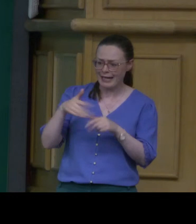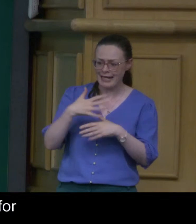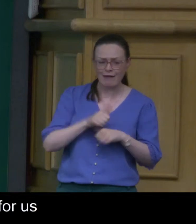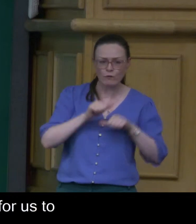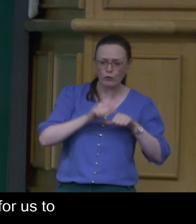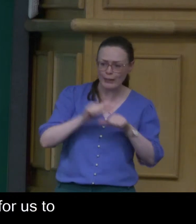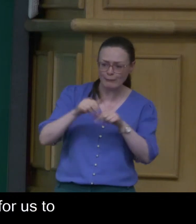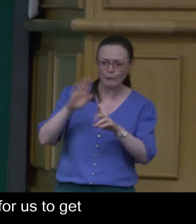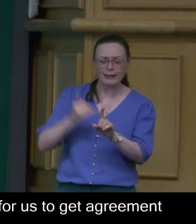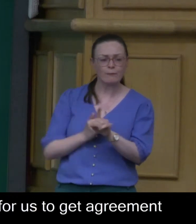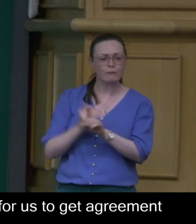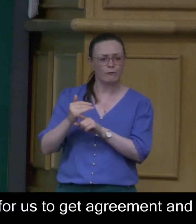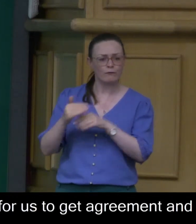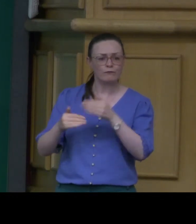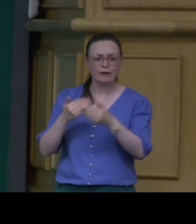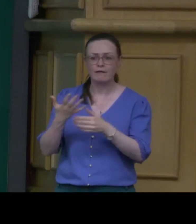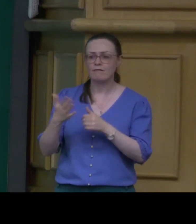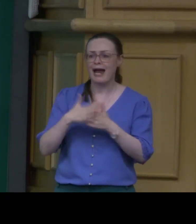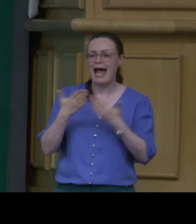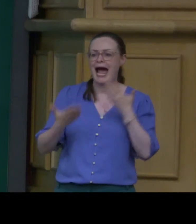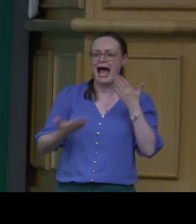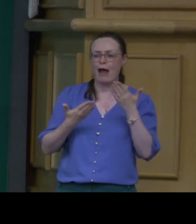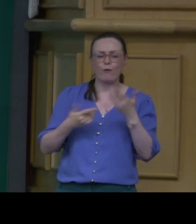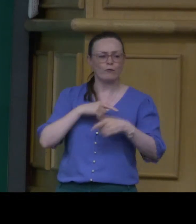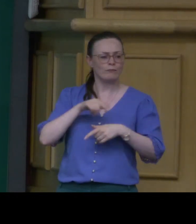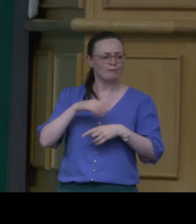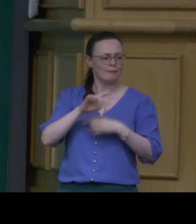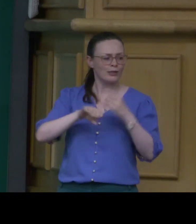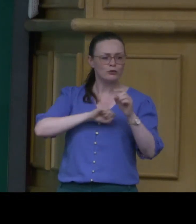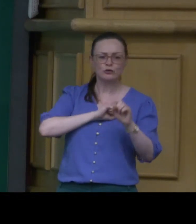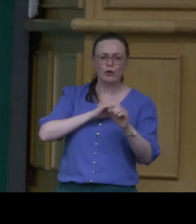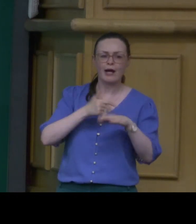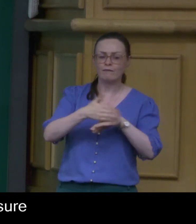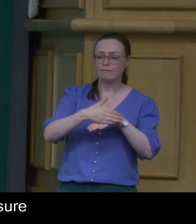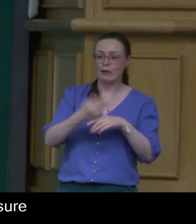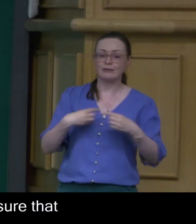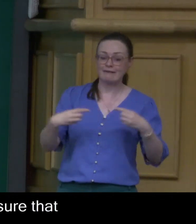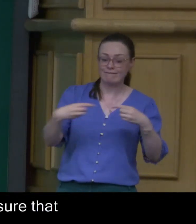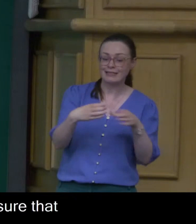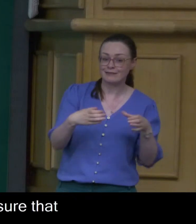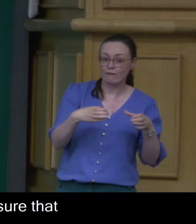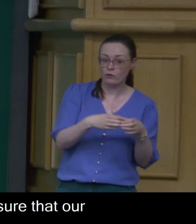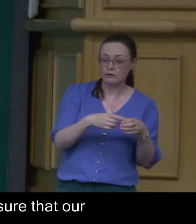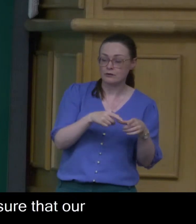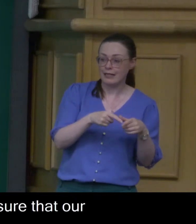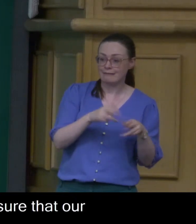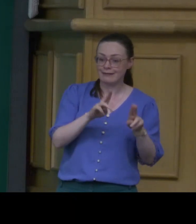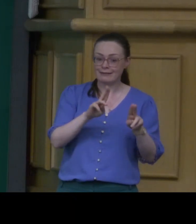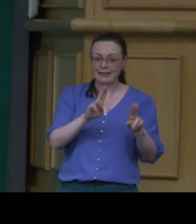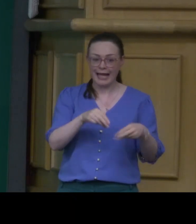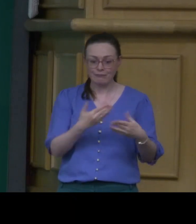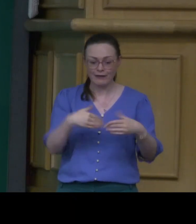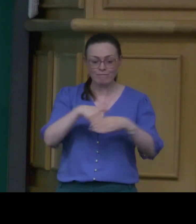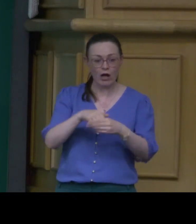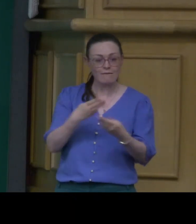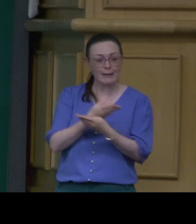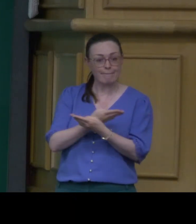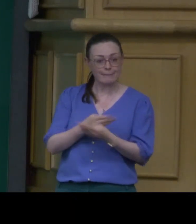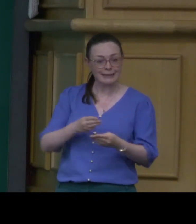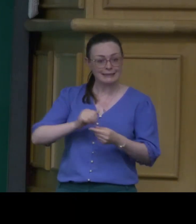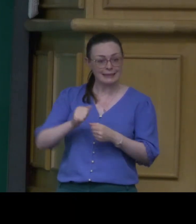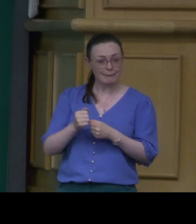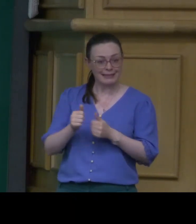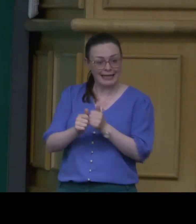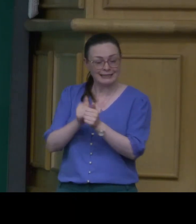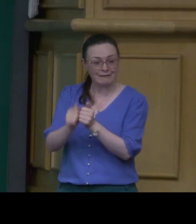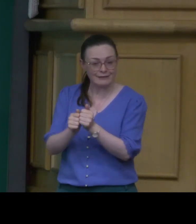and make progress in terms of how we make sure that our defence forces can be involved in peacekeeping